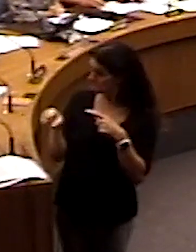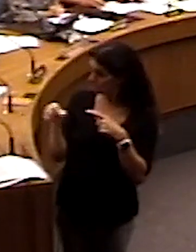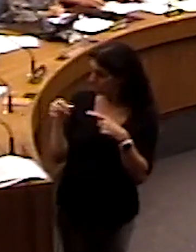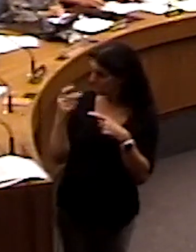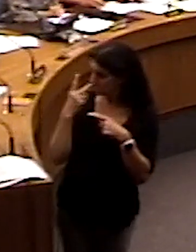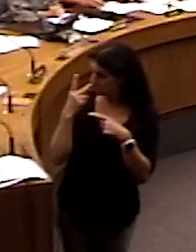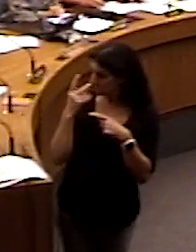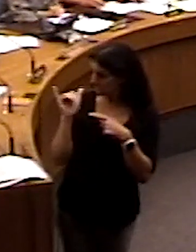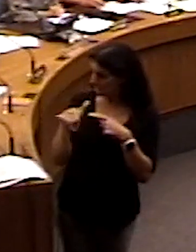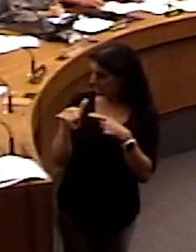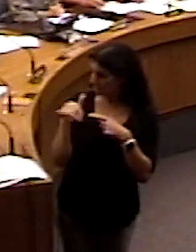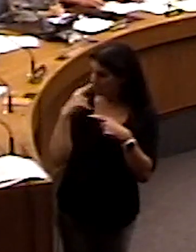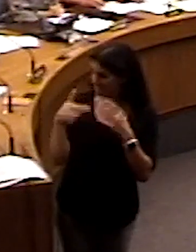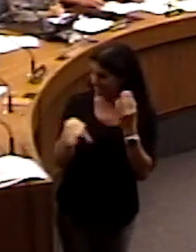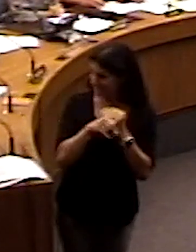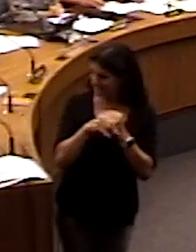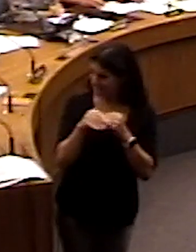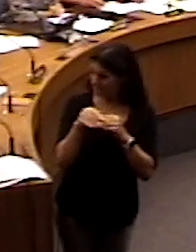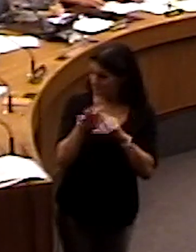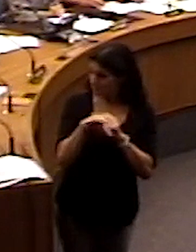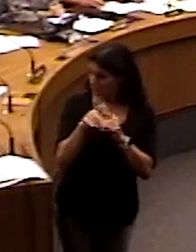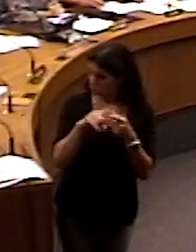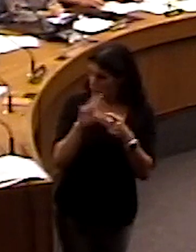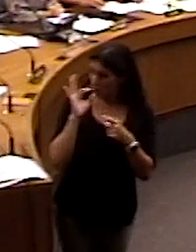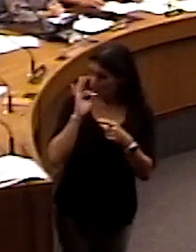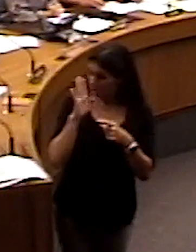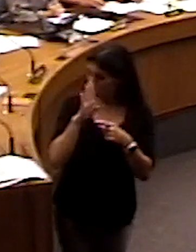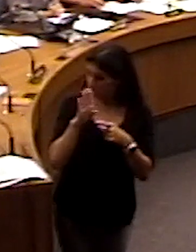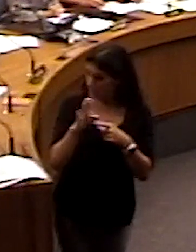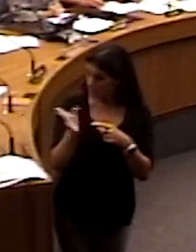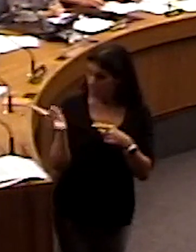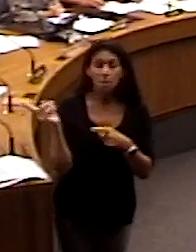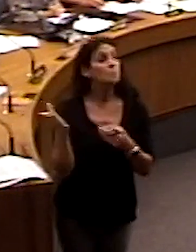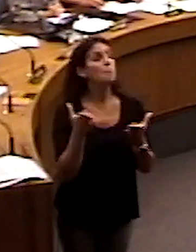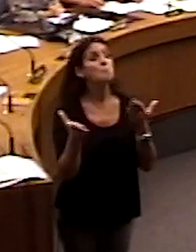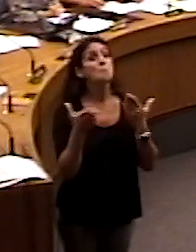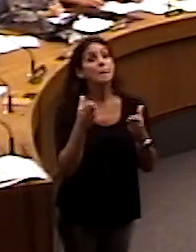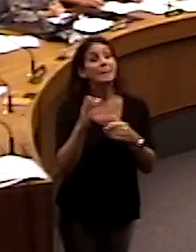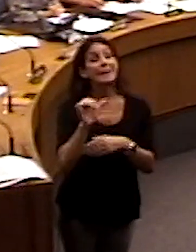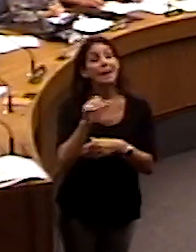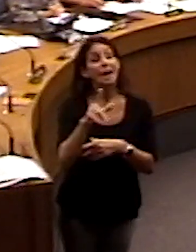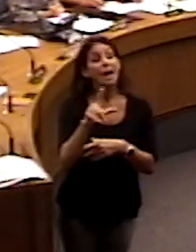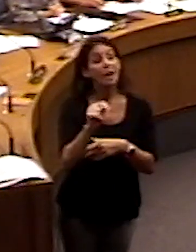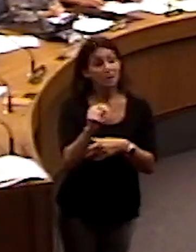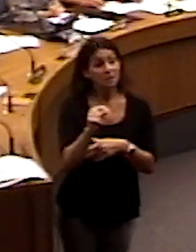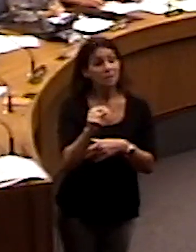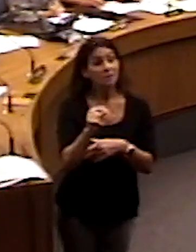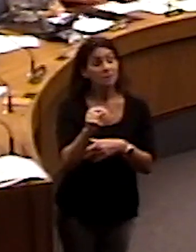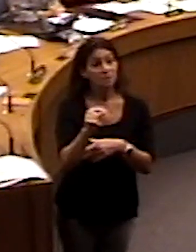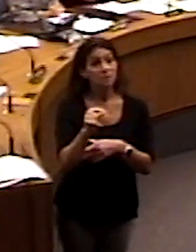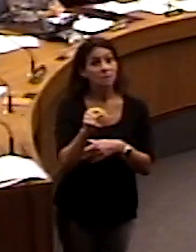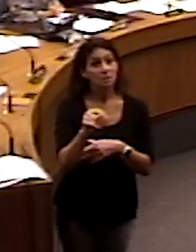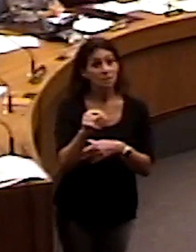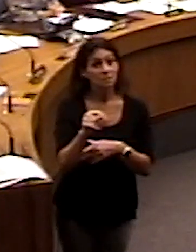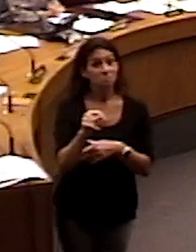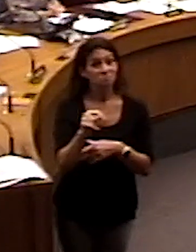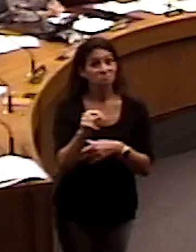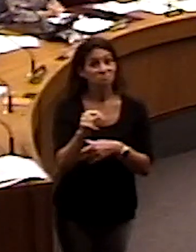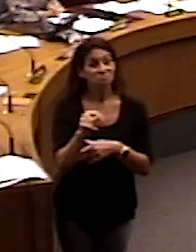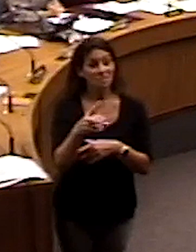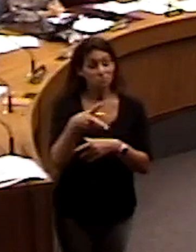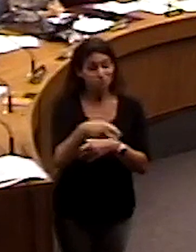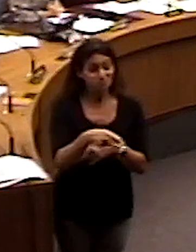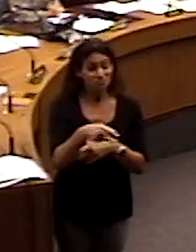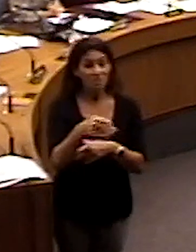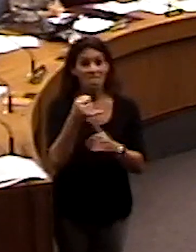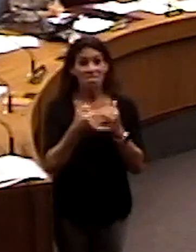take a video like that? You might be able to edit it and just clip the last inning. Mm-hmm. That would be perfect if you